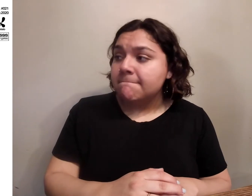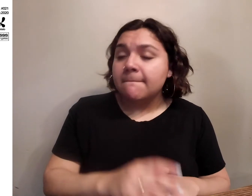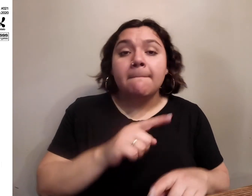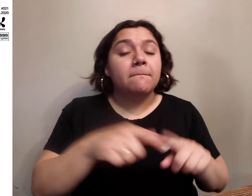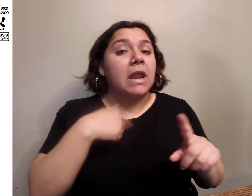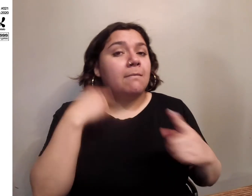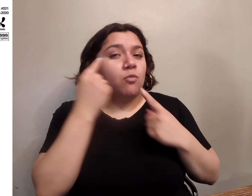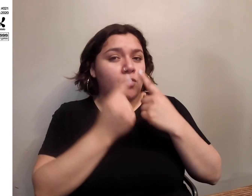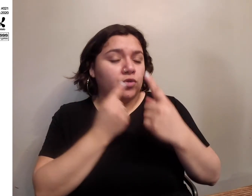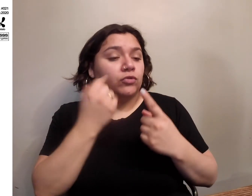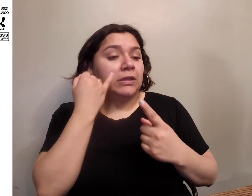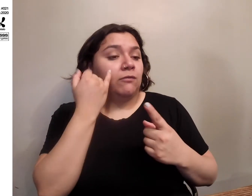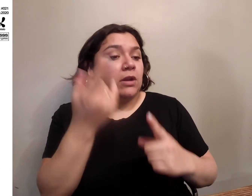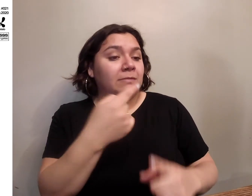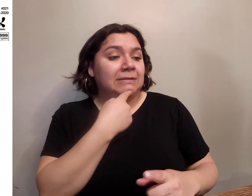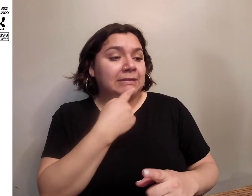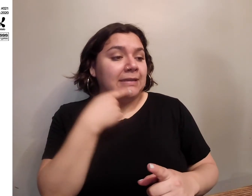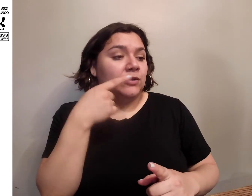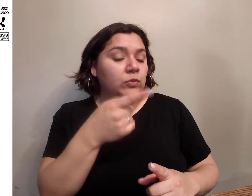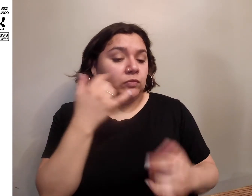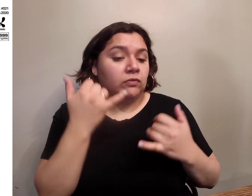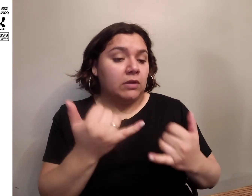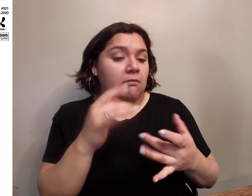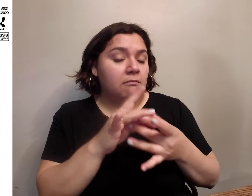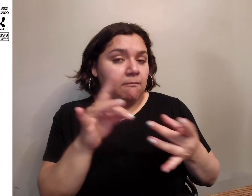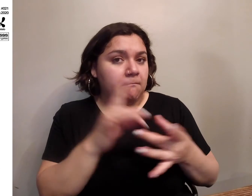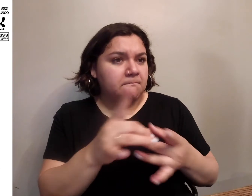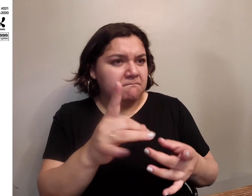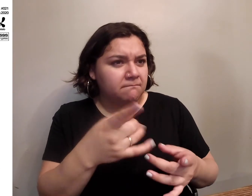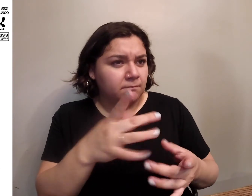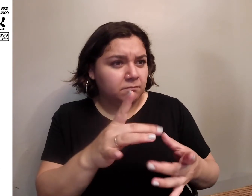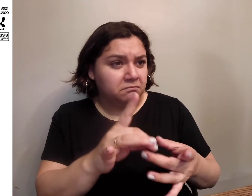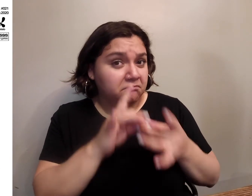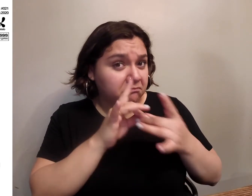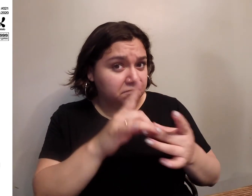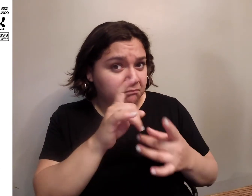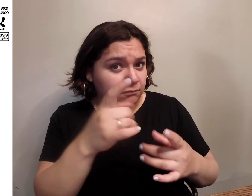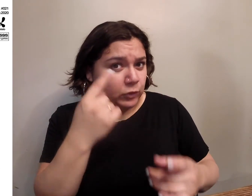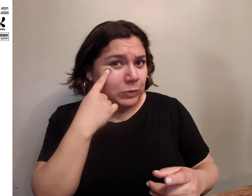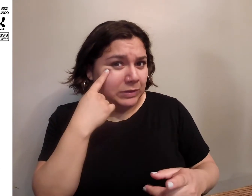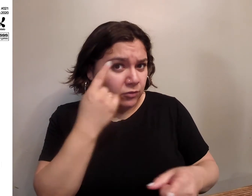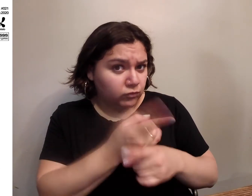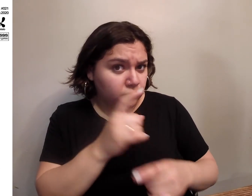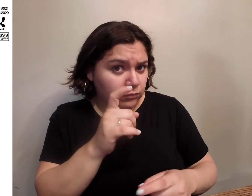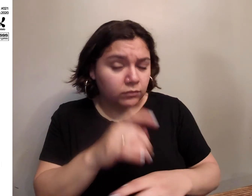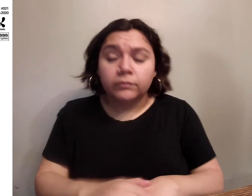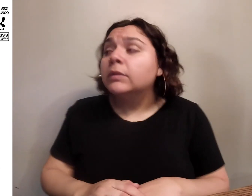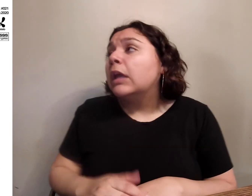wondering if what I'm saying to you here speaks to you.